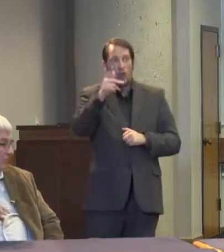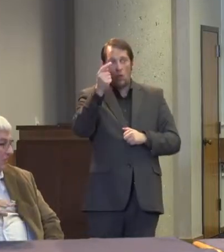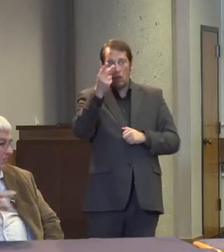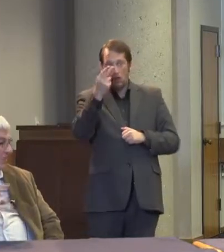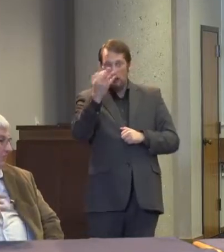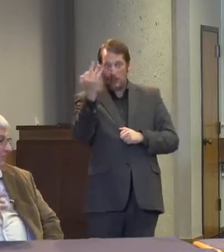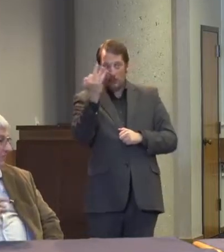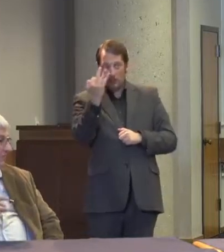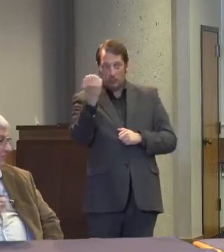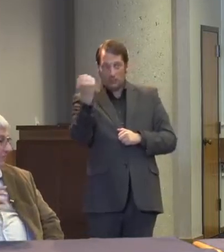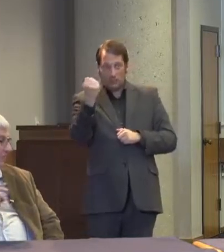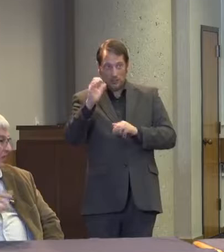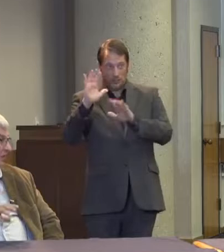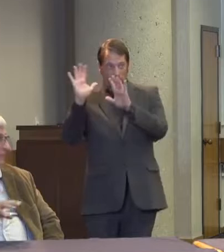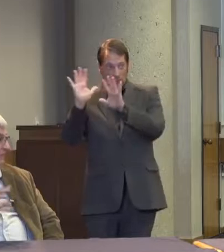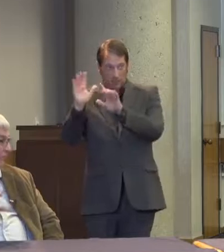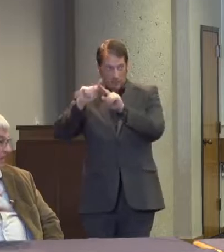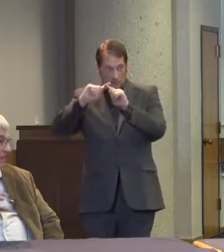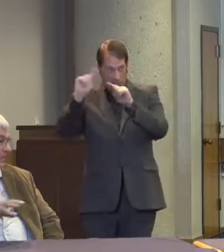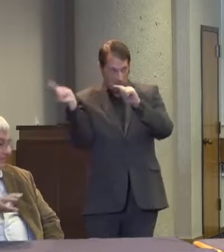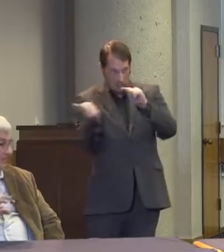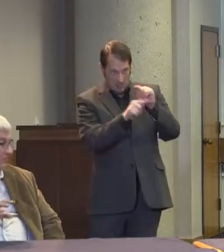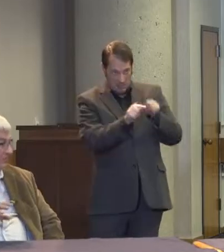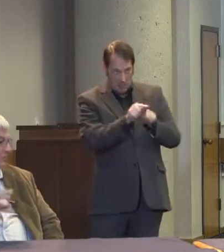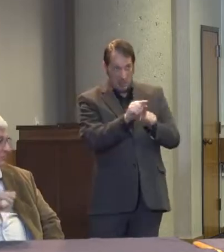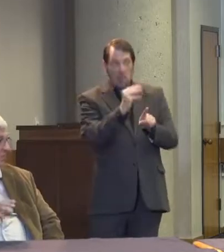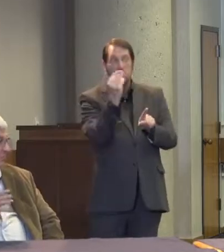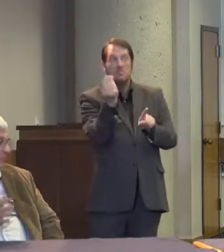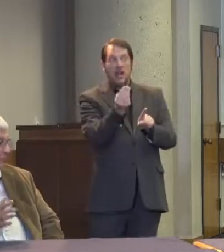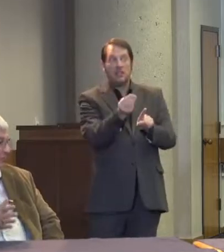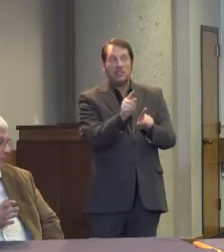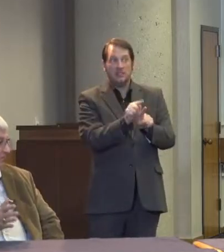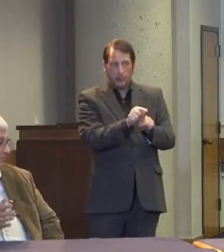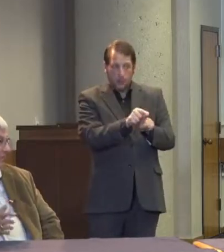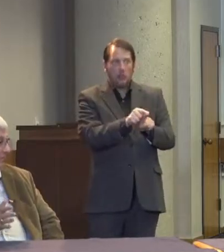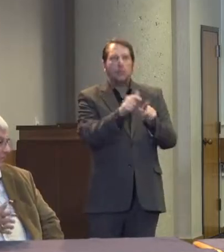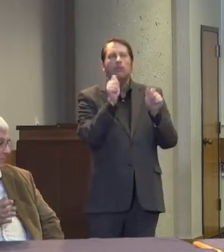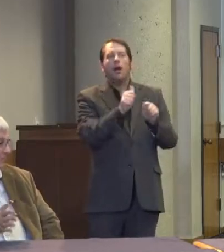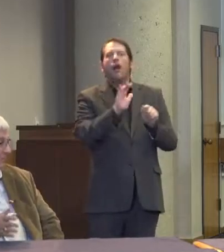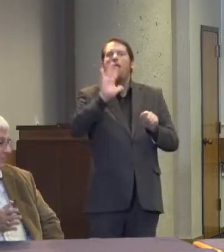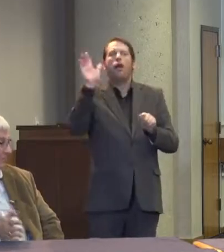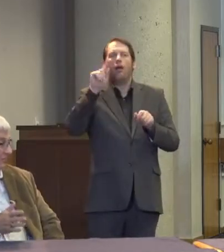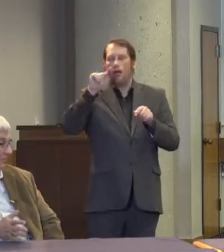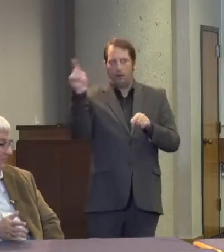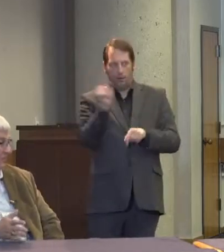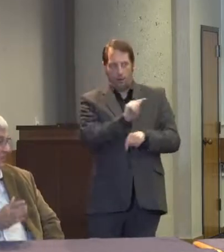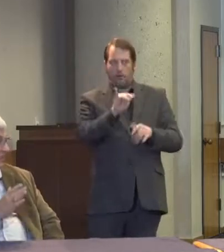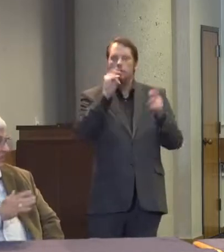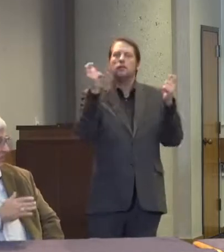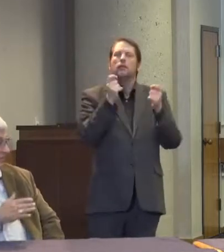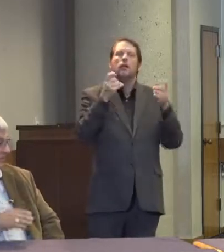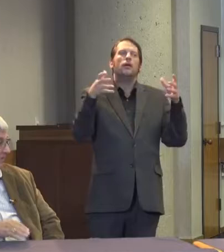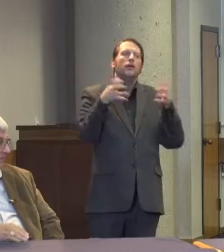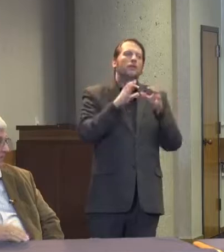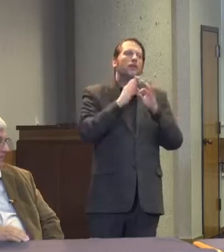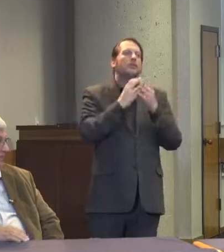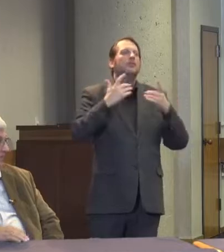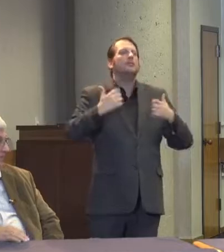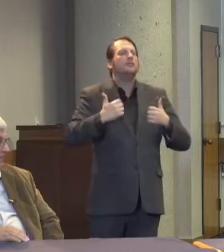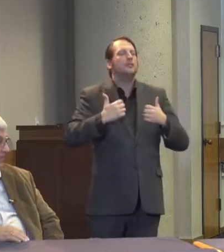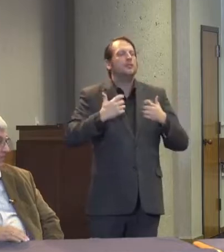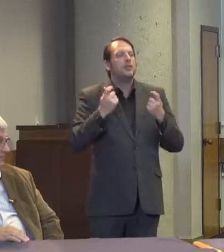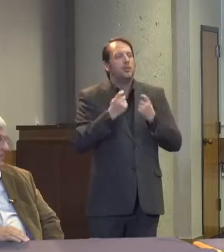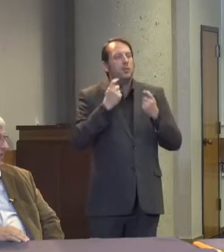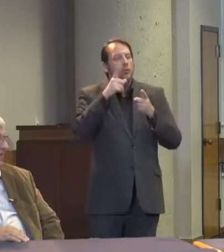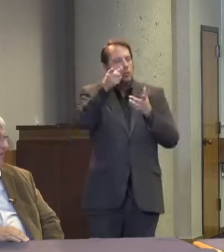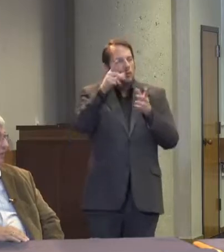to celebrate those holidays or not as they choose, but we won't have learning days. So Monday, Tuesday, Wednesday of next week,